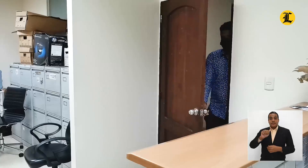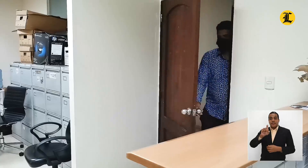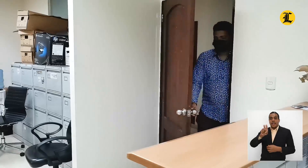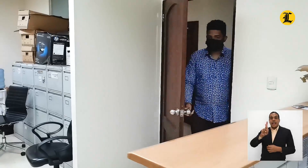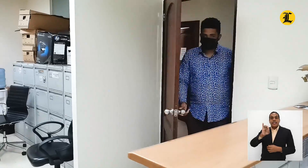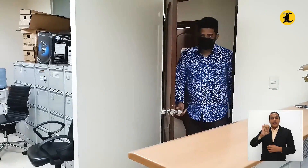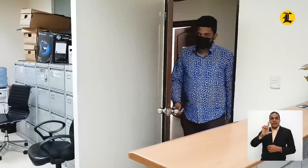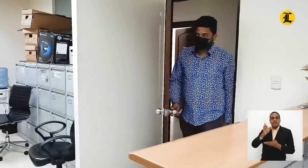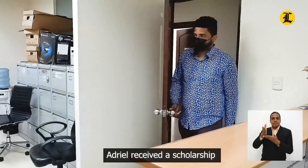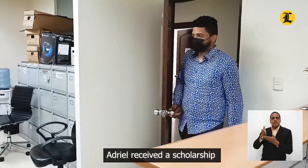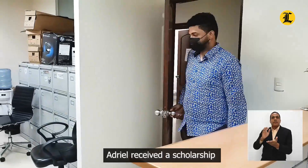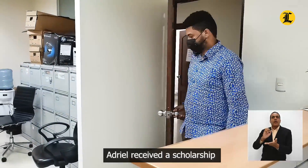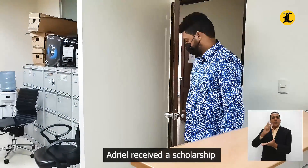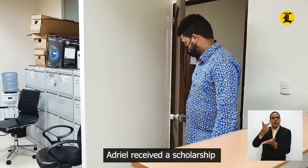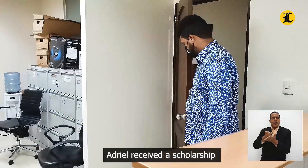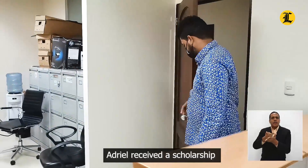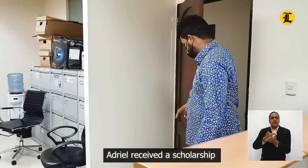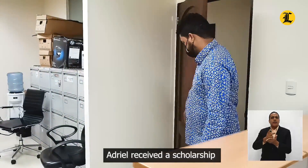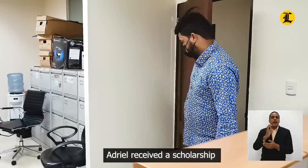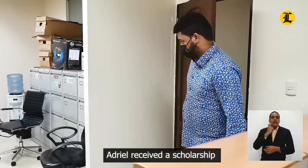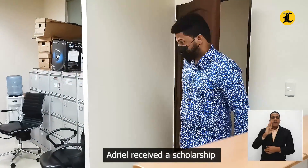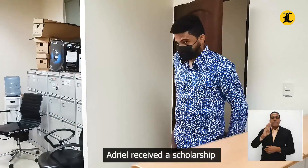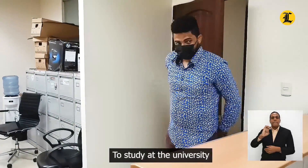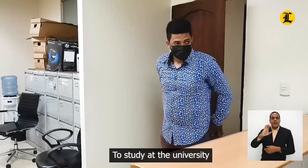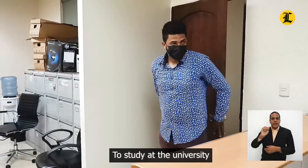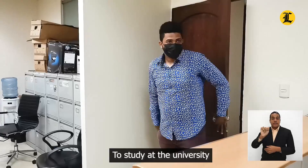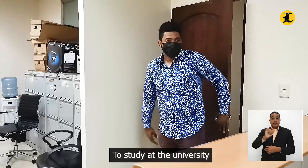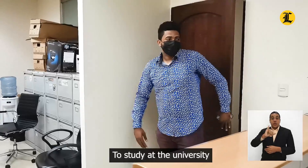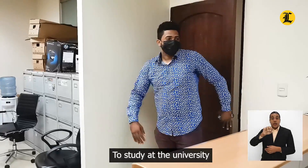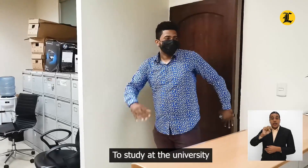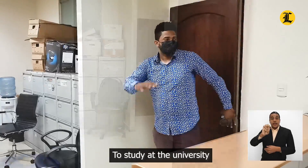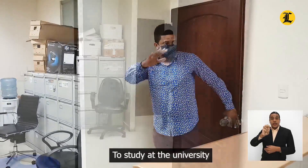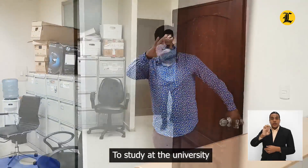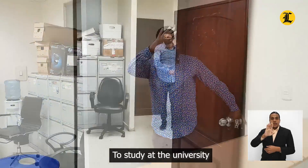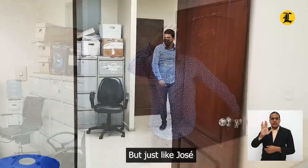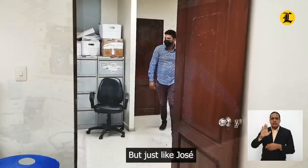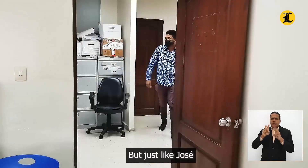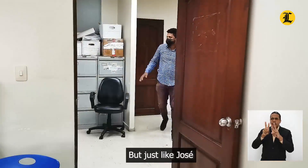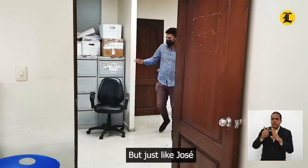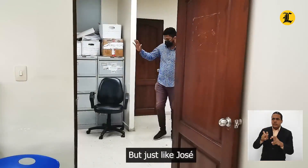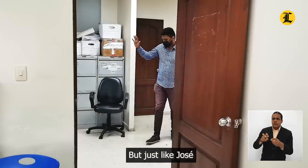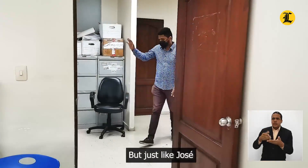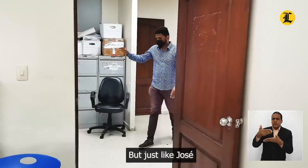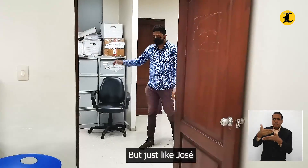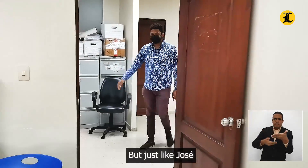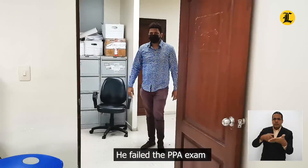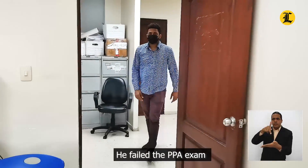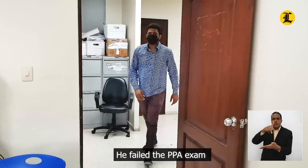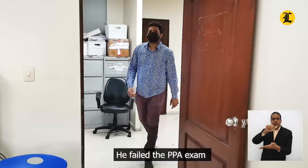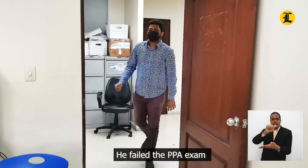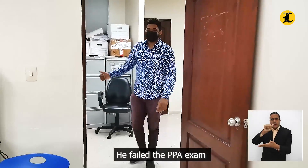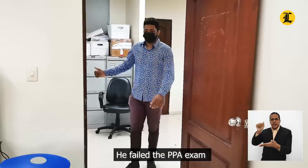failed the exam. Adriel received a scholarship to study at the university, but just like Jose,